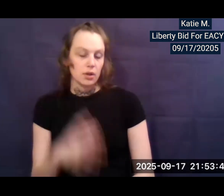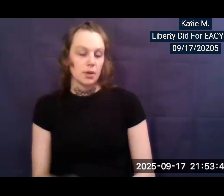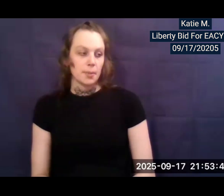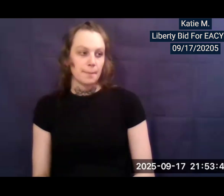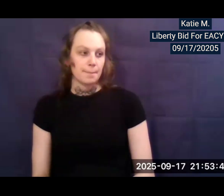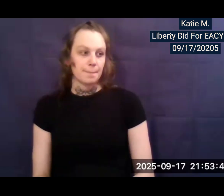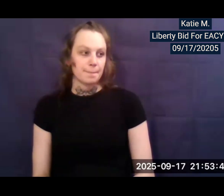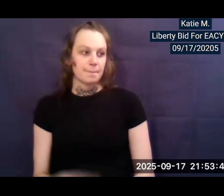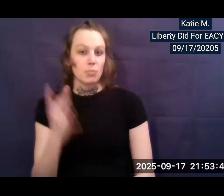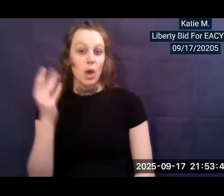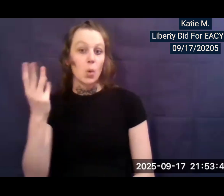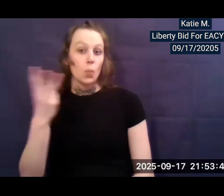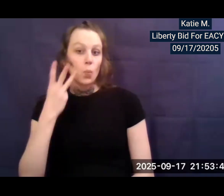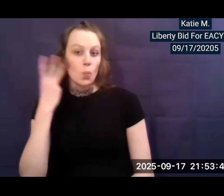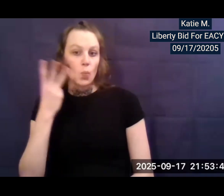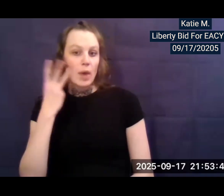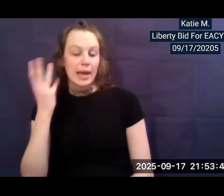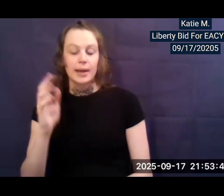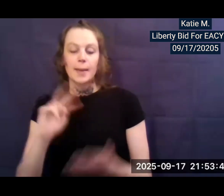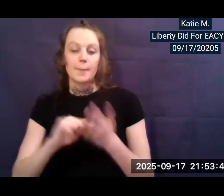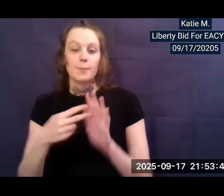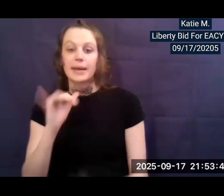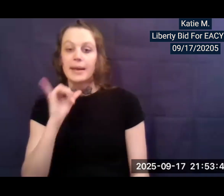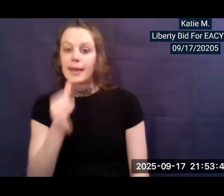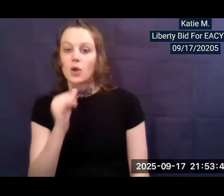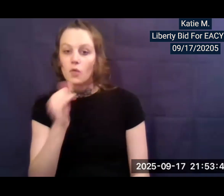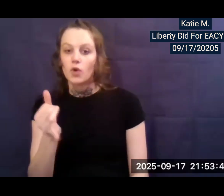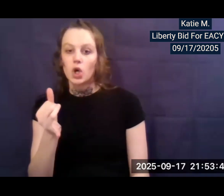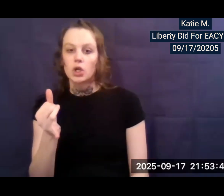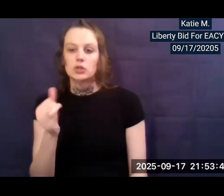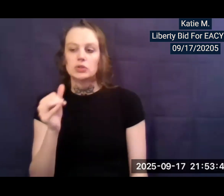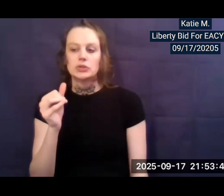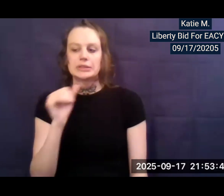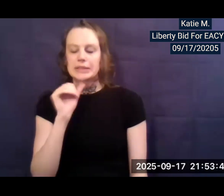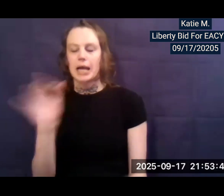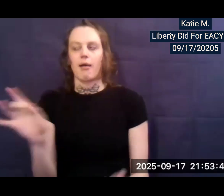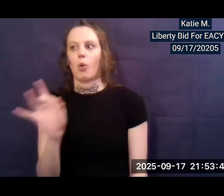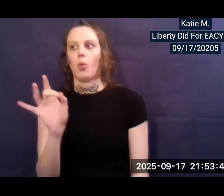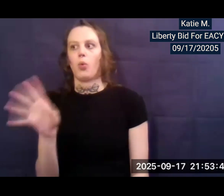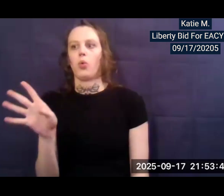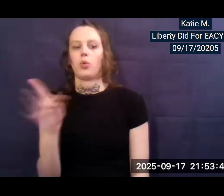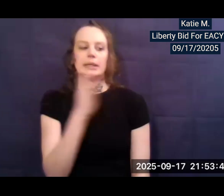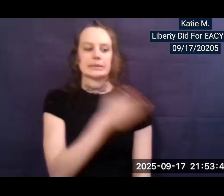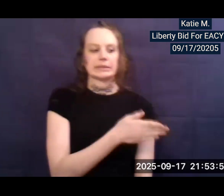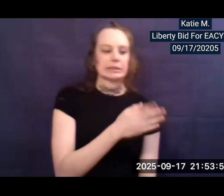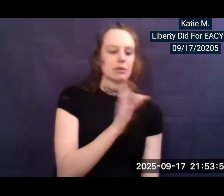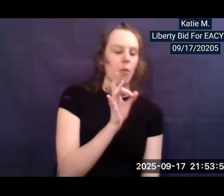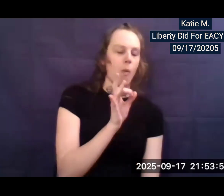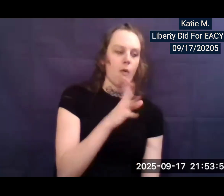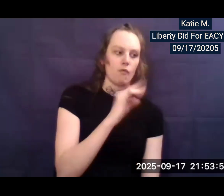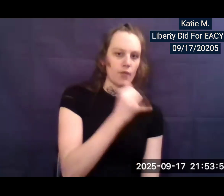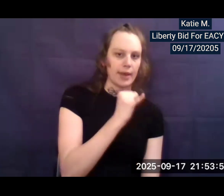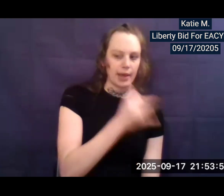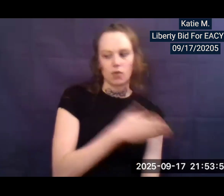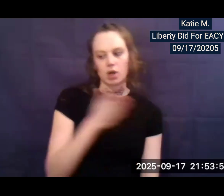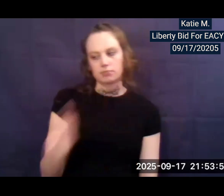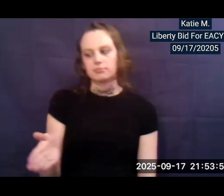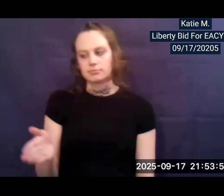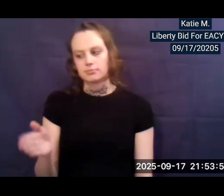better hangover for me the next day. And it was just like a lot of concealing like how much I drank because I knew I couldn't tell